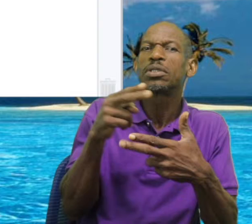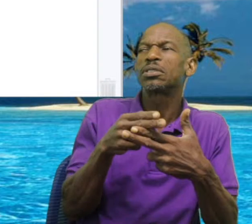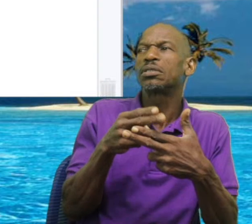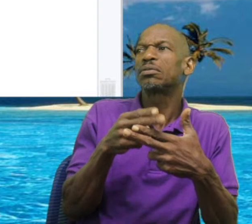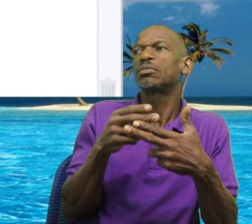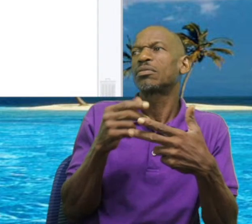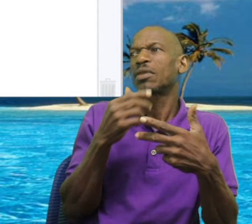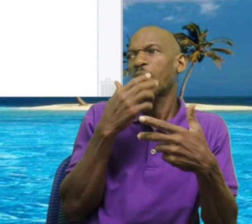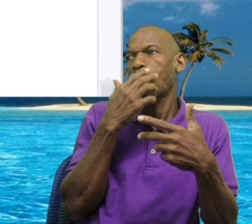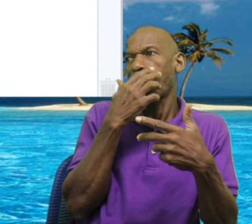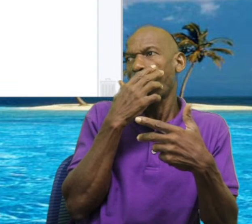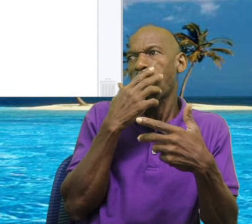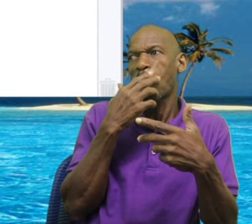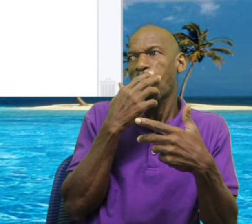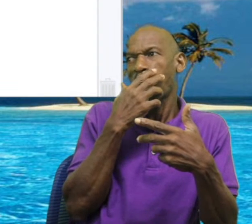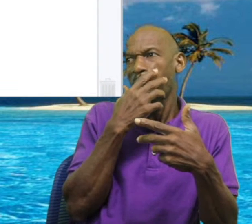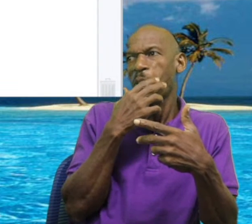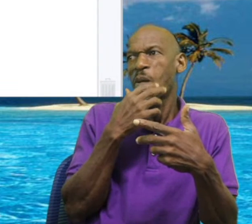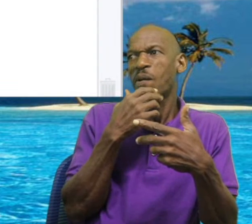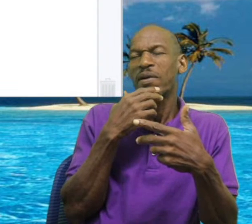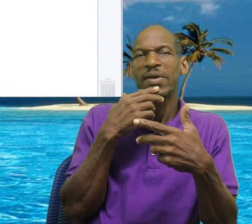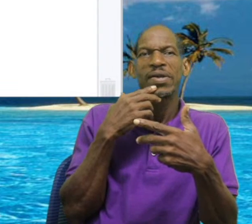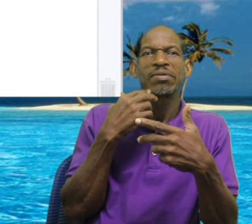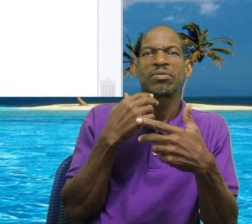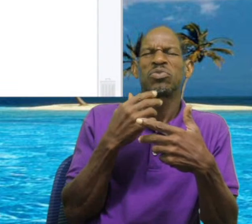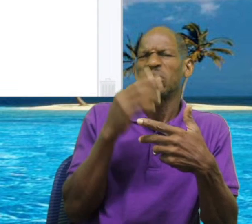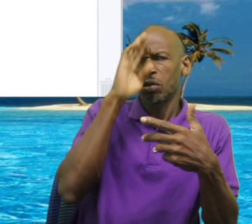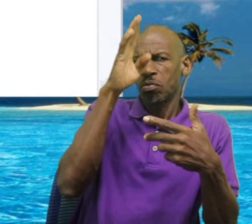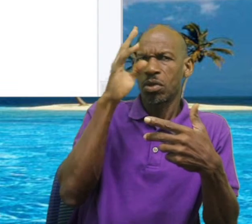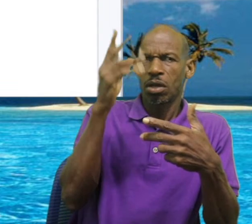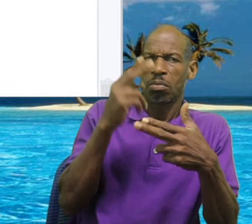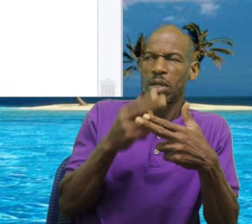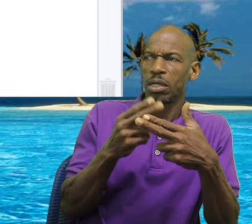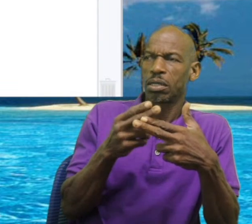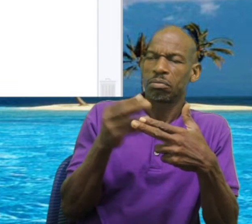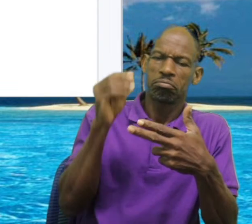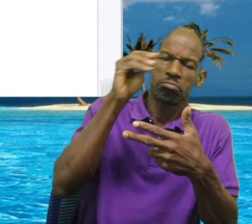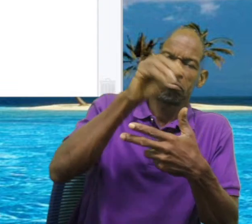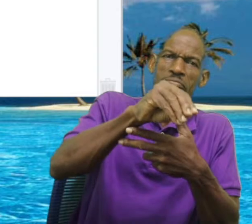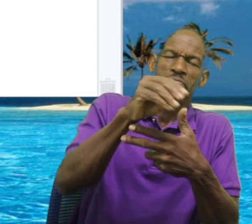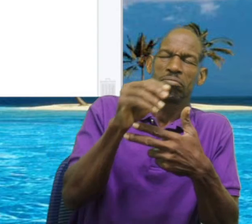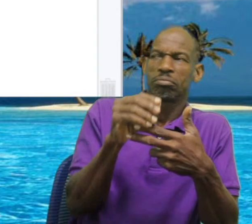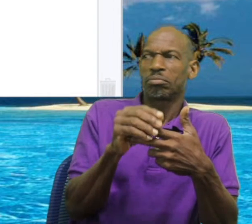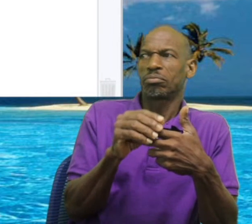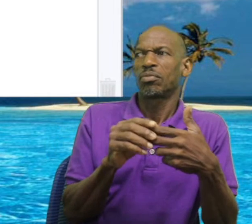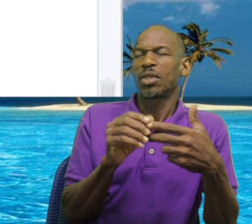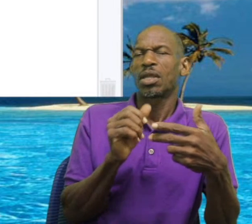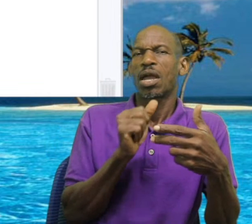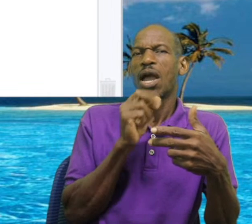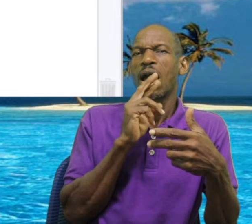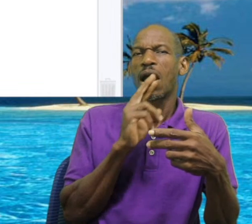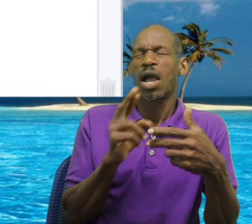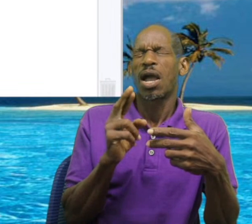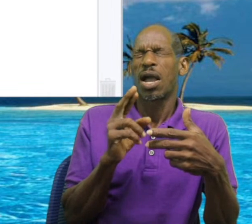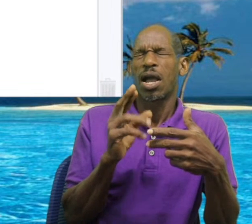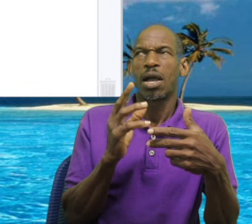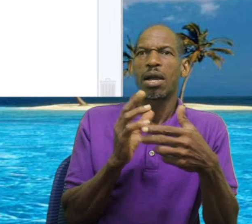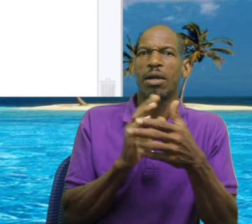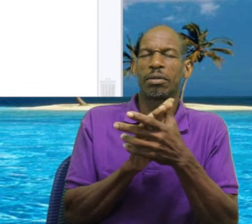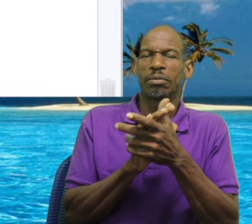And then I put a, because it's more than one of them, more than one person, sleeping